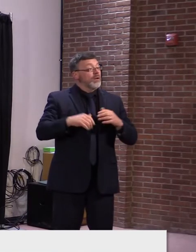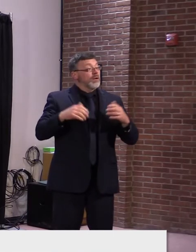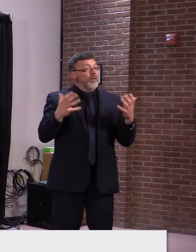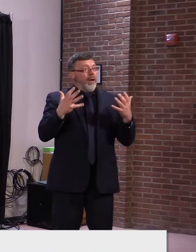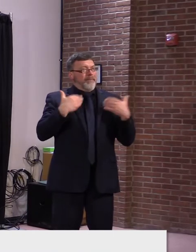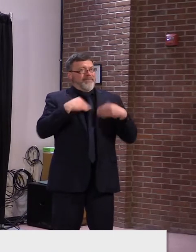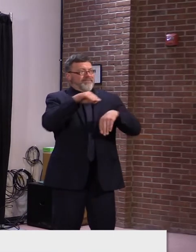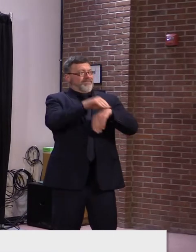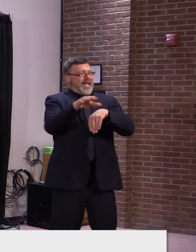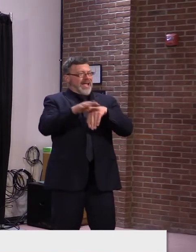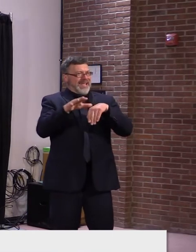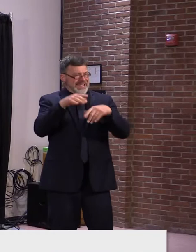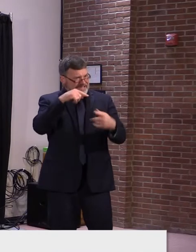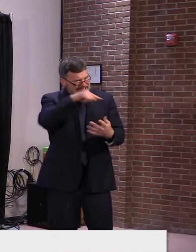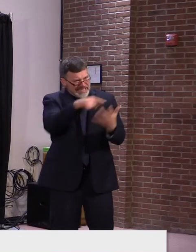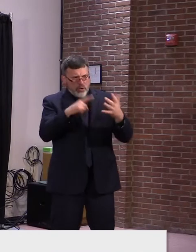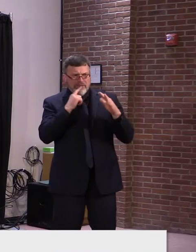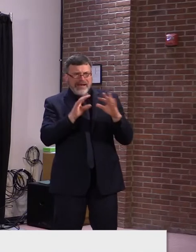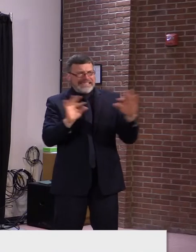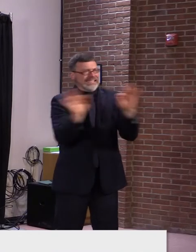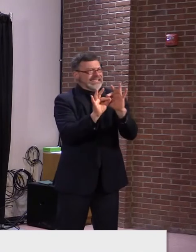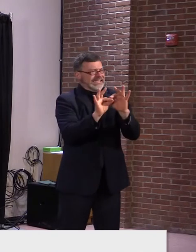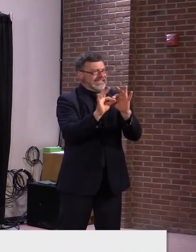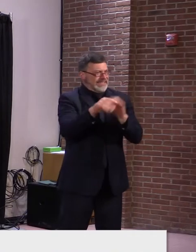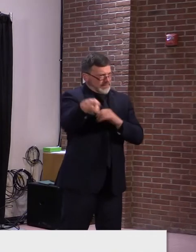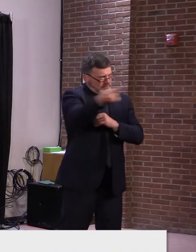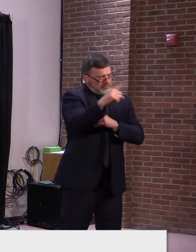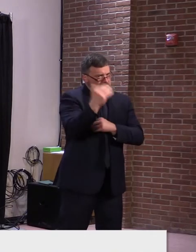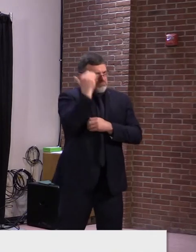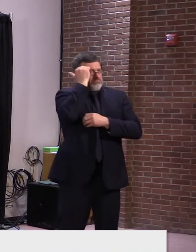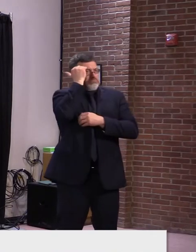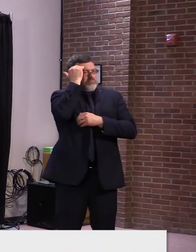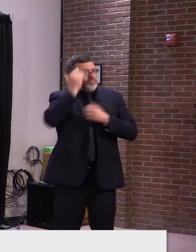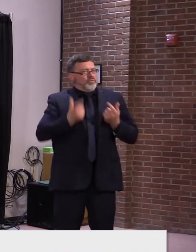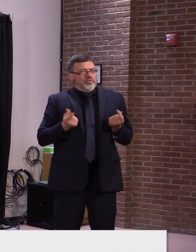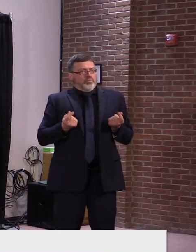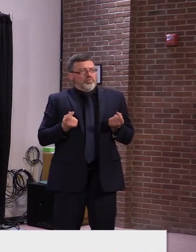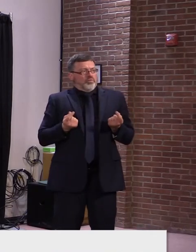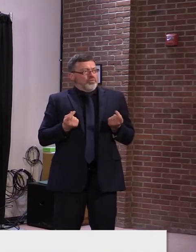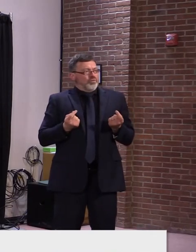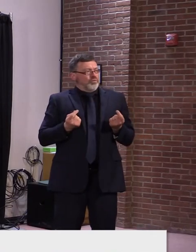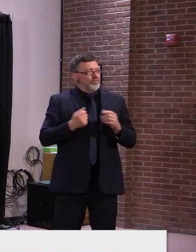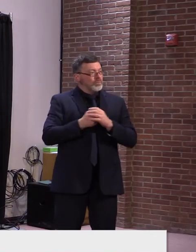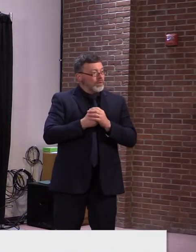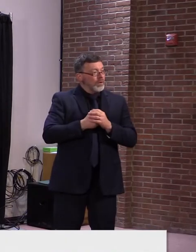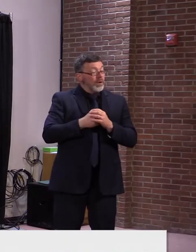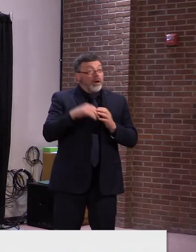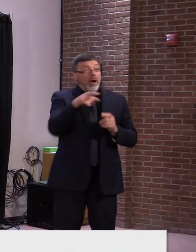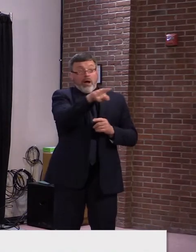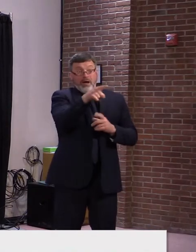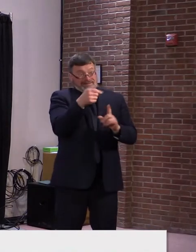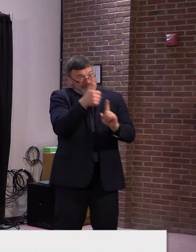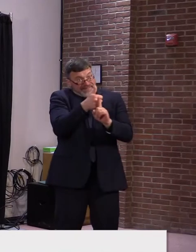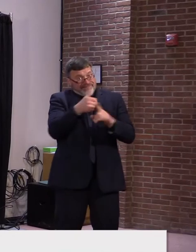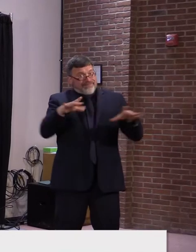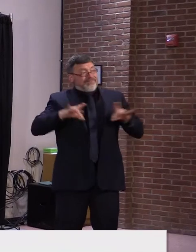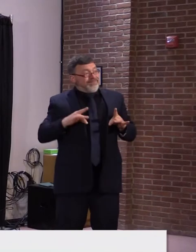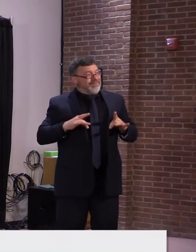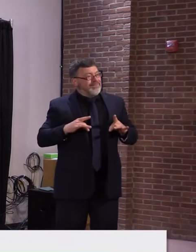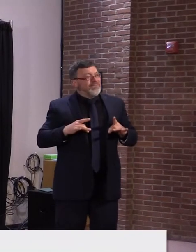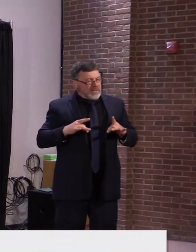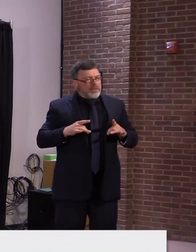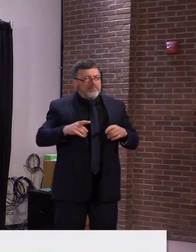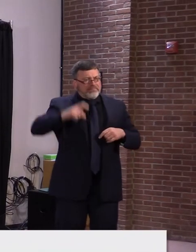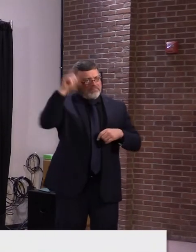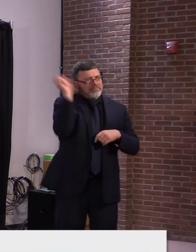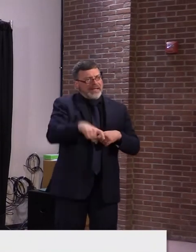still critical to protecting yourself and others. If you test positive, you will need to isolate for